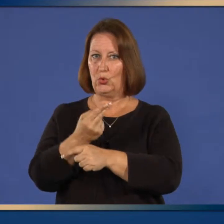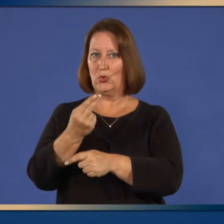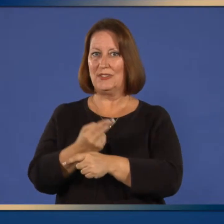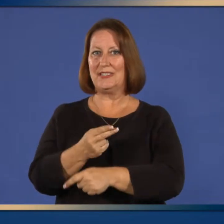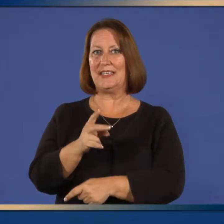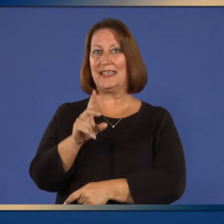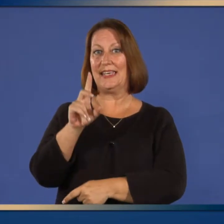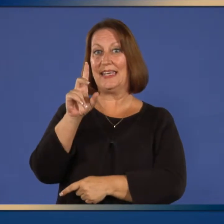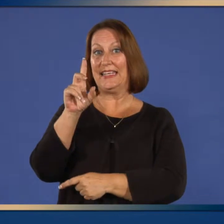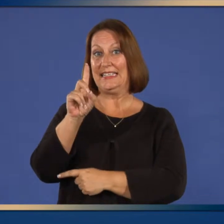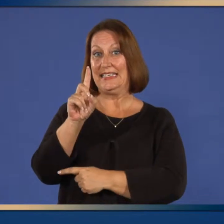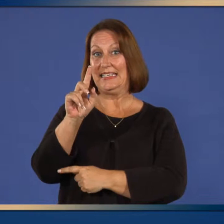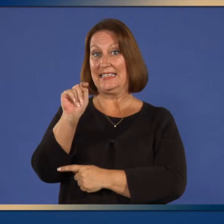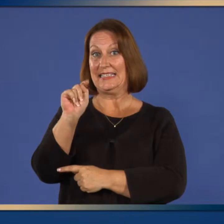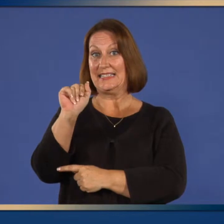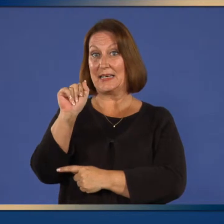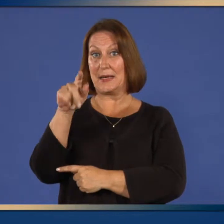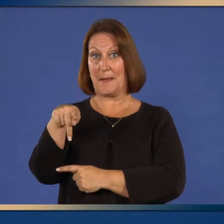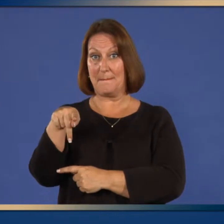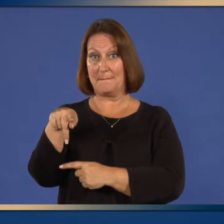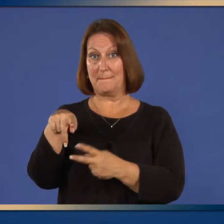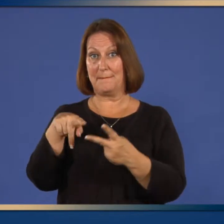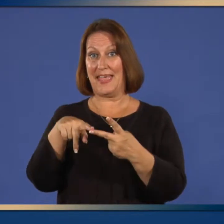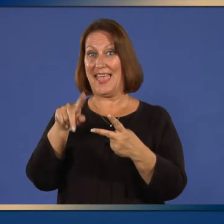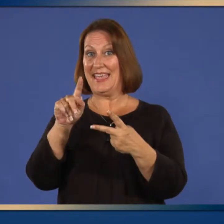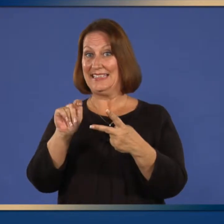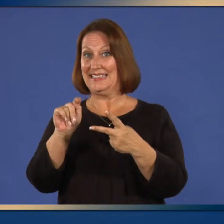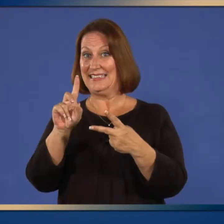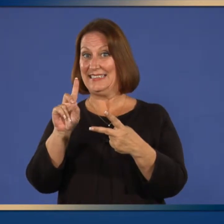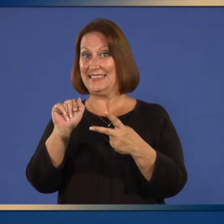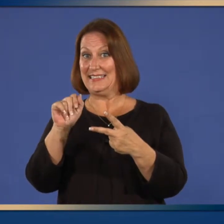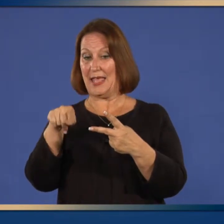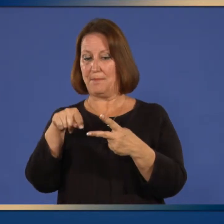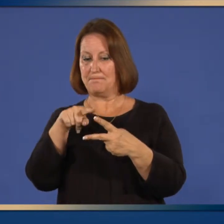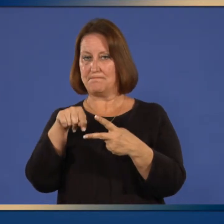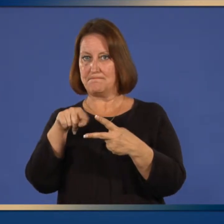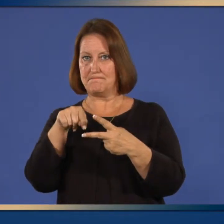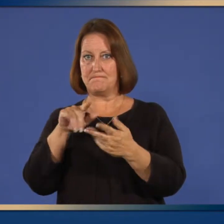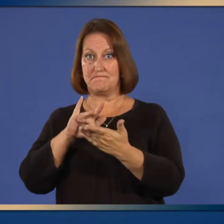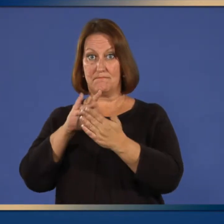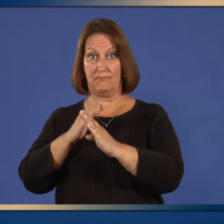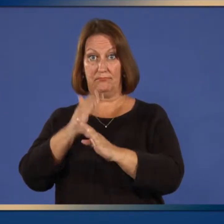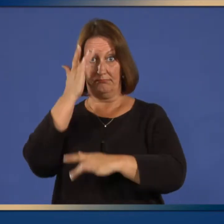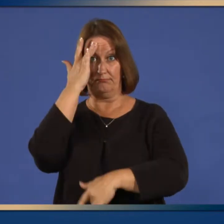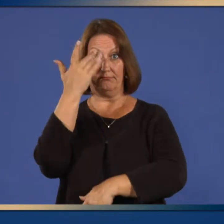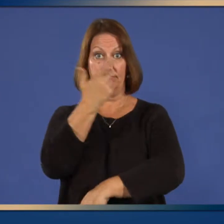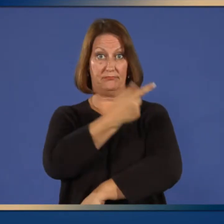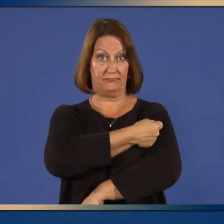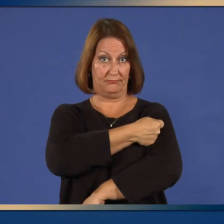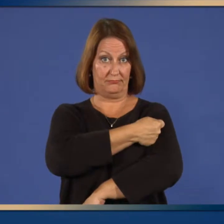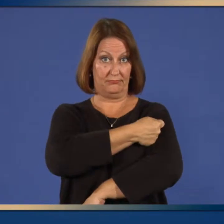And a progressive neurologic disorder in a teen is a precaution to the use of TD.